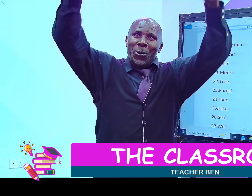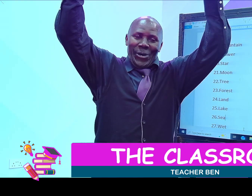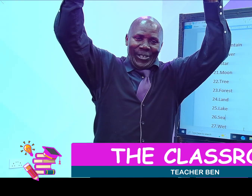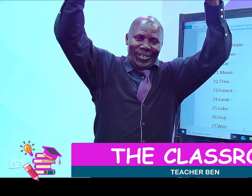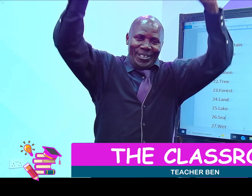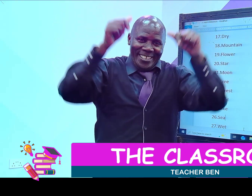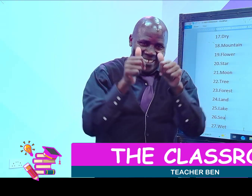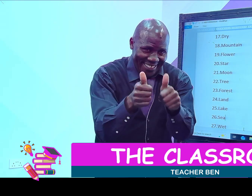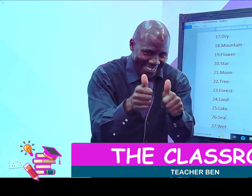moon.